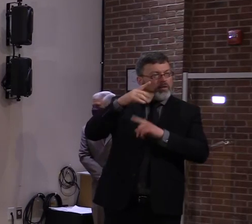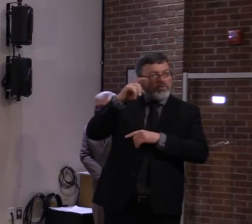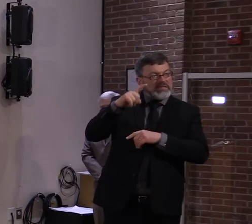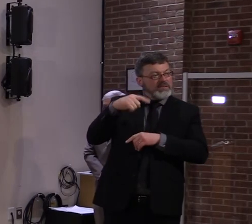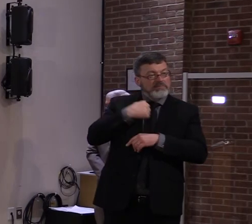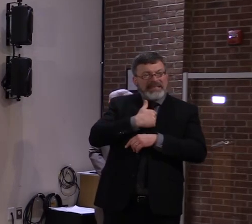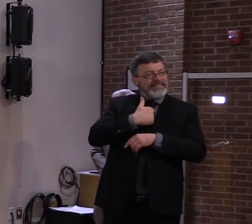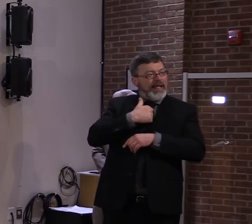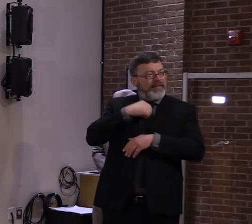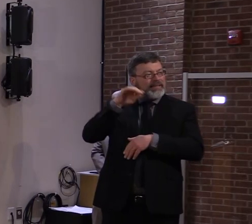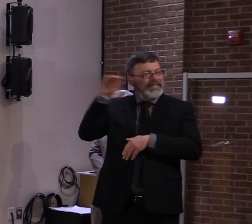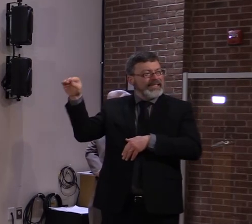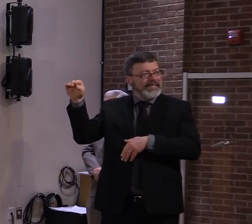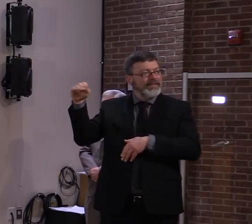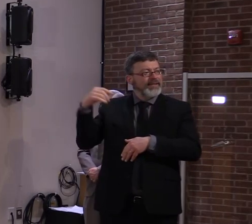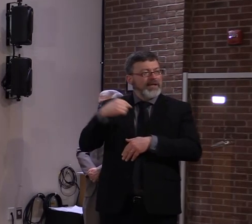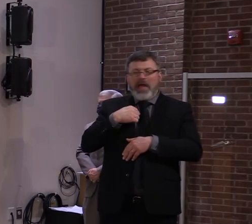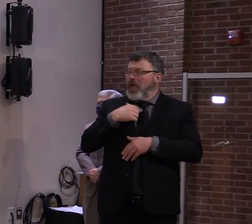numbers.